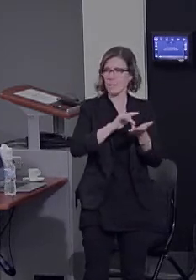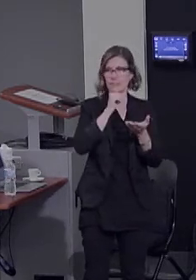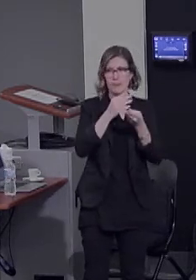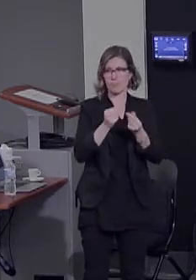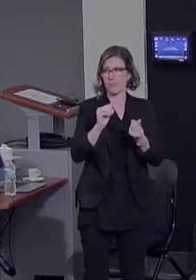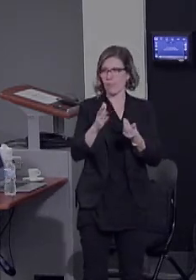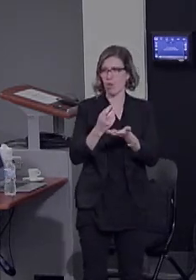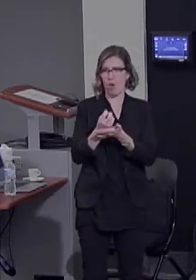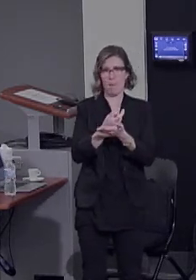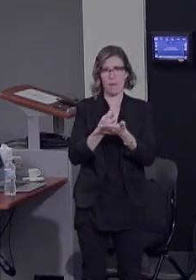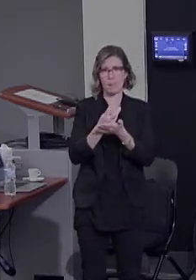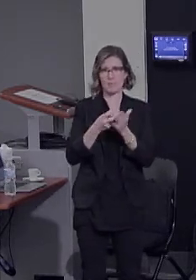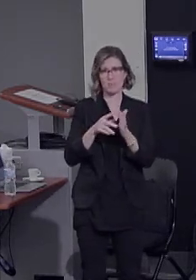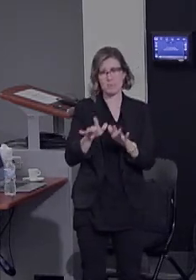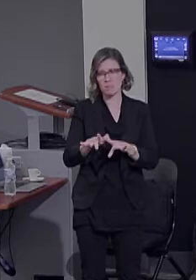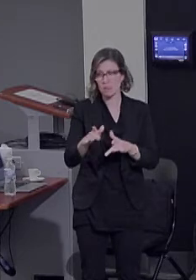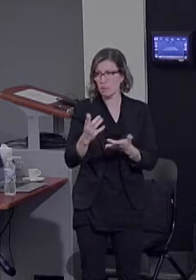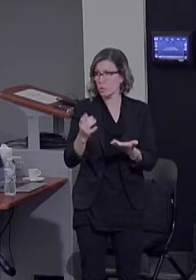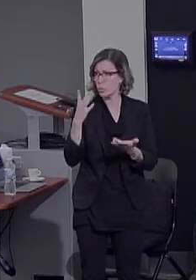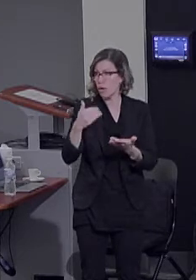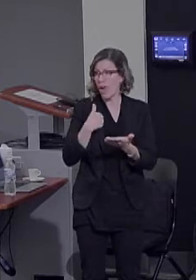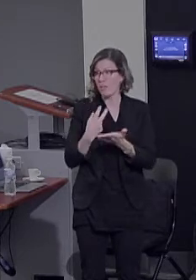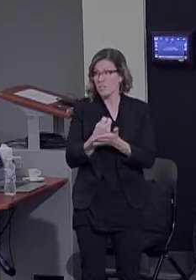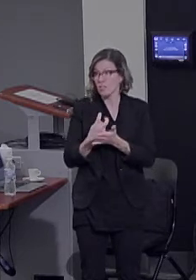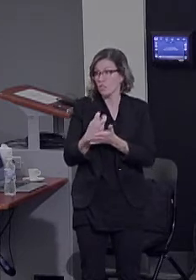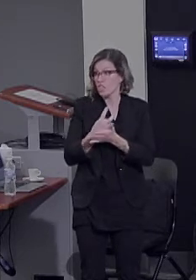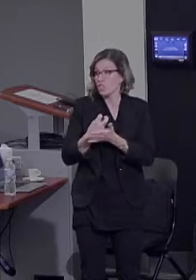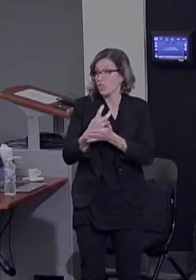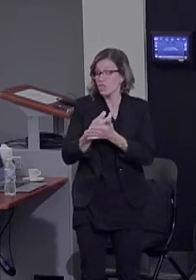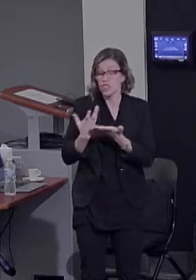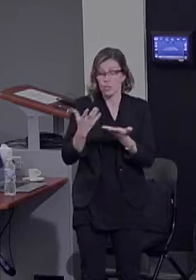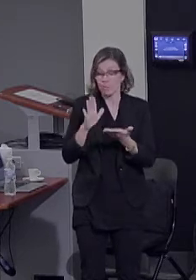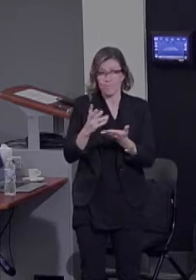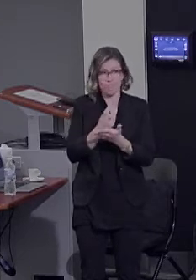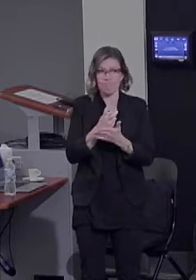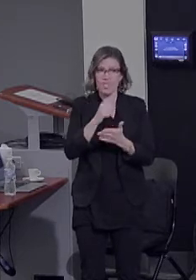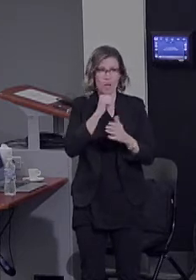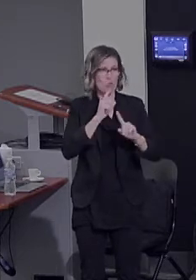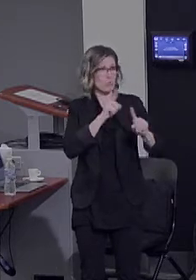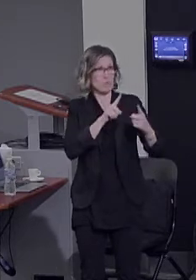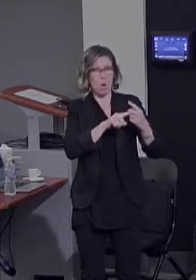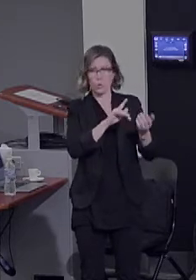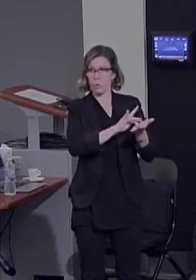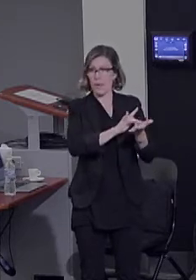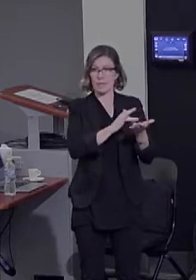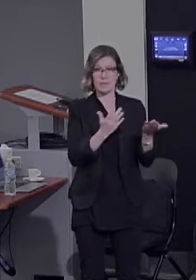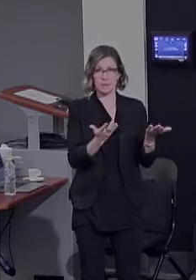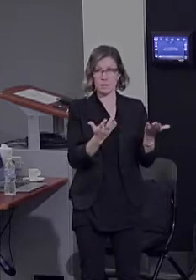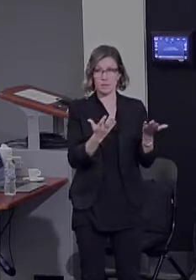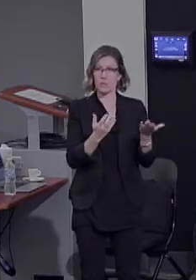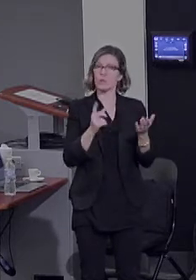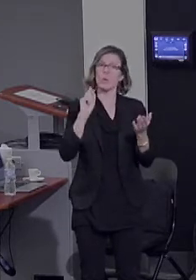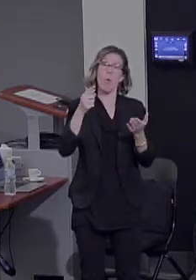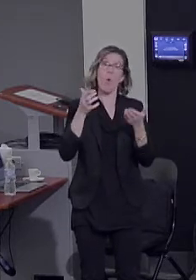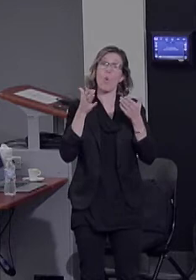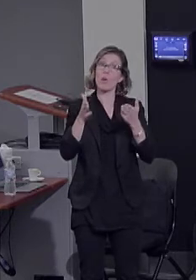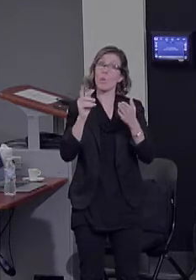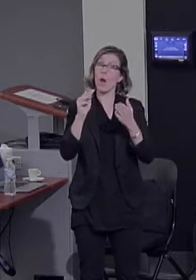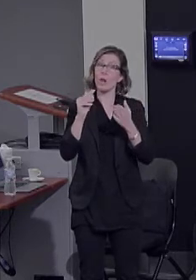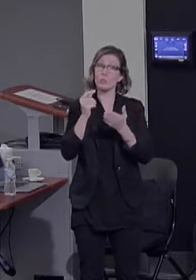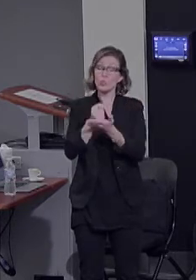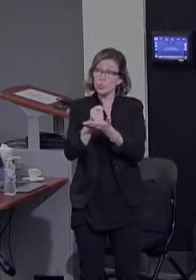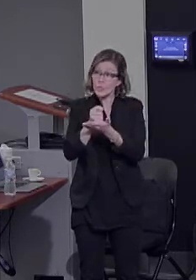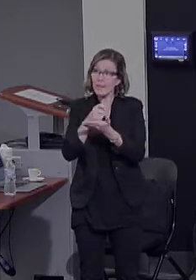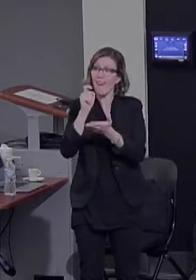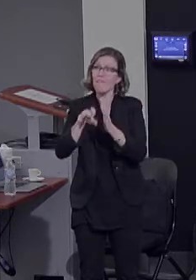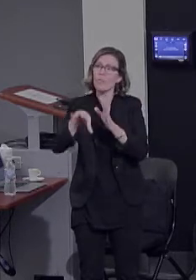poor person who have epileptic seizure and is not responsive to drug. So the only way is to find where